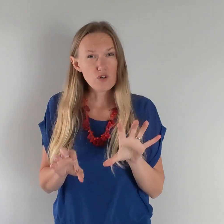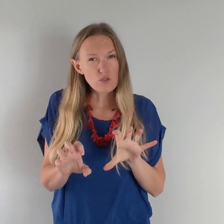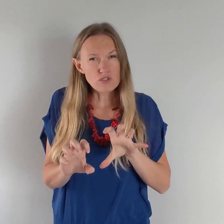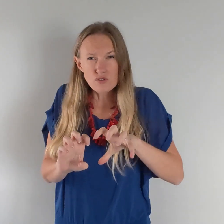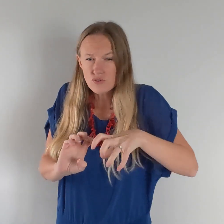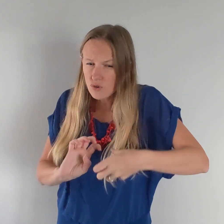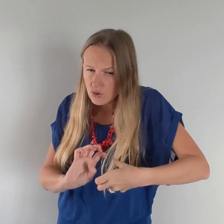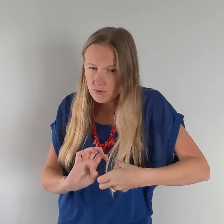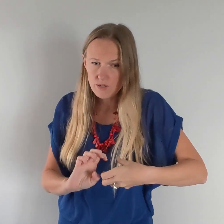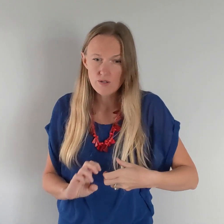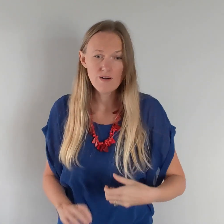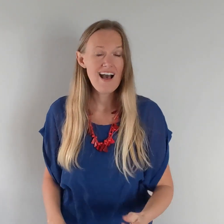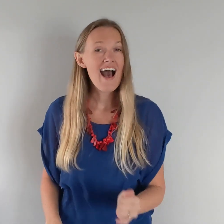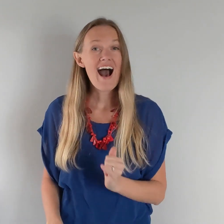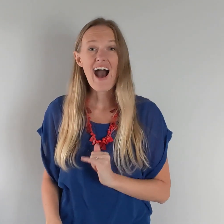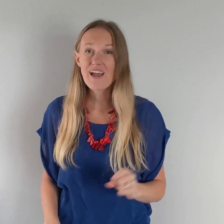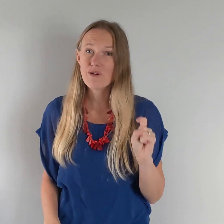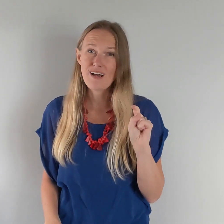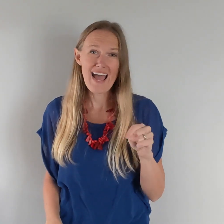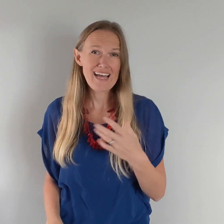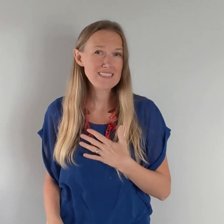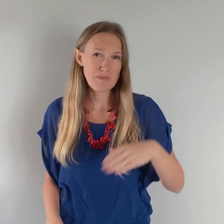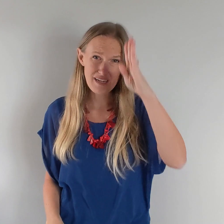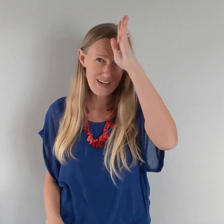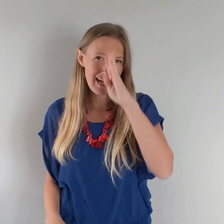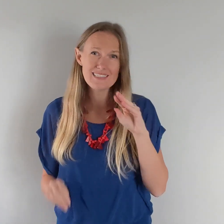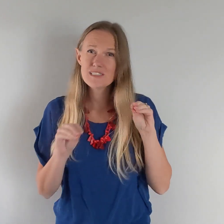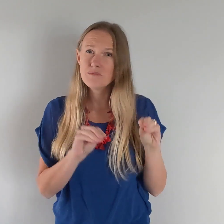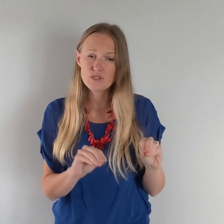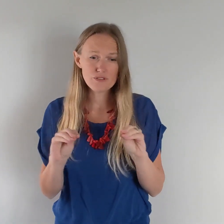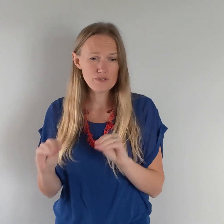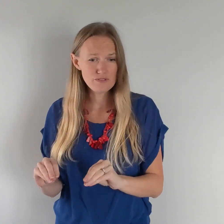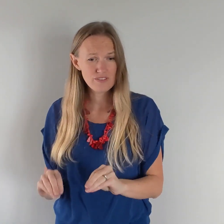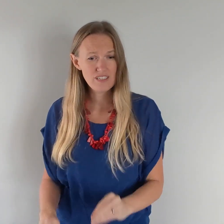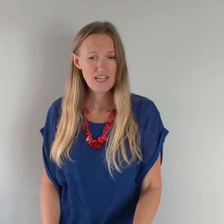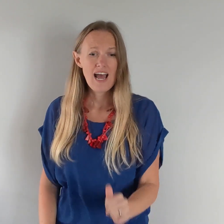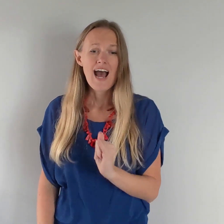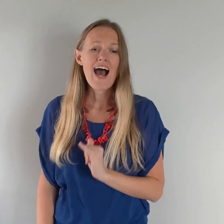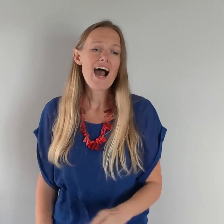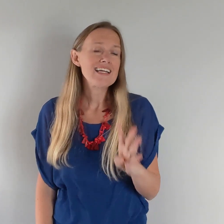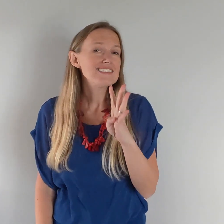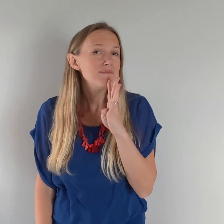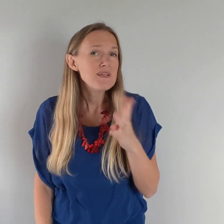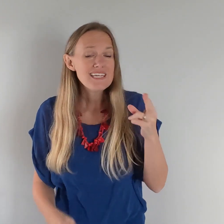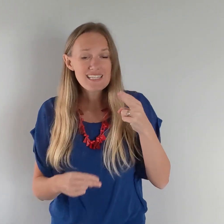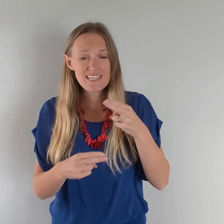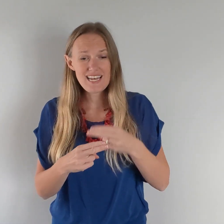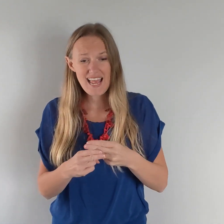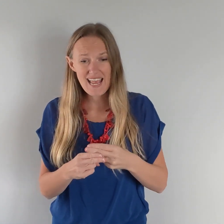your sorrow. I will ask my God to move. I speak the